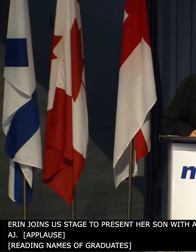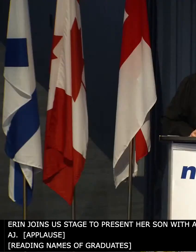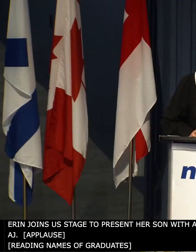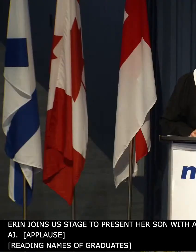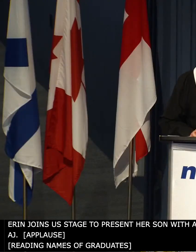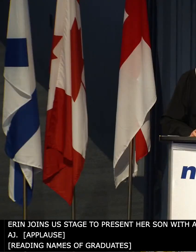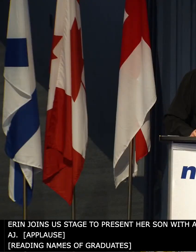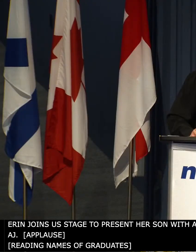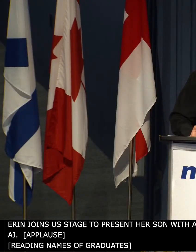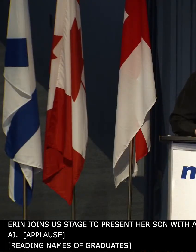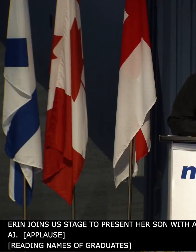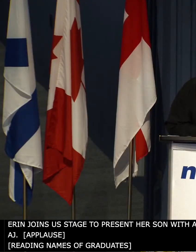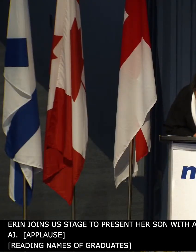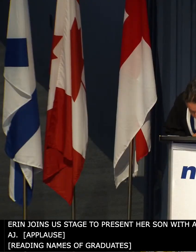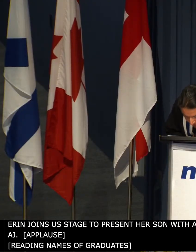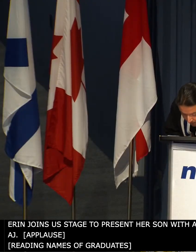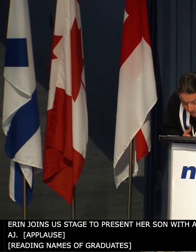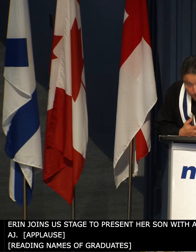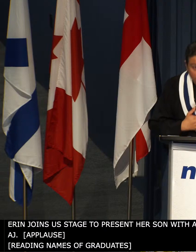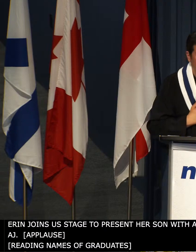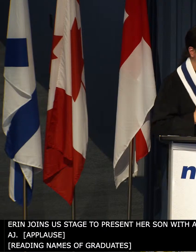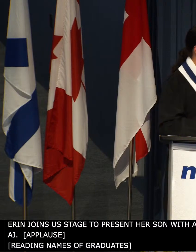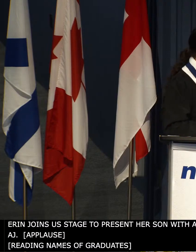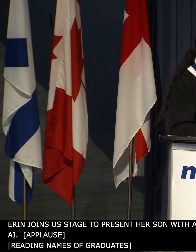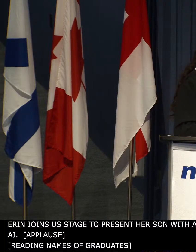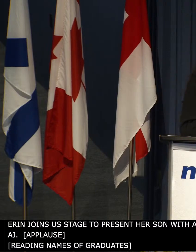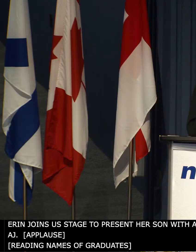Isaac Schofield.